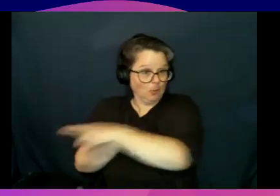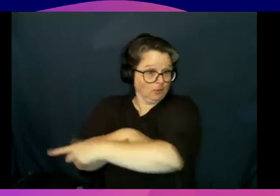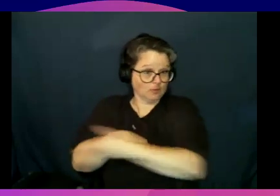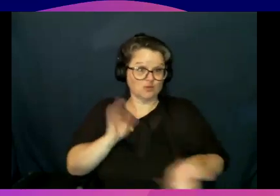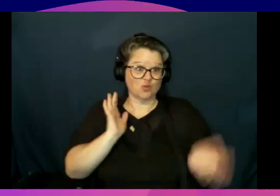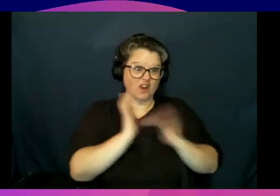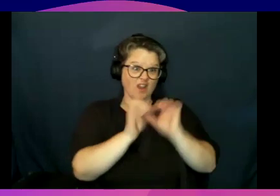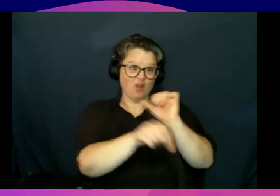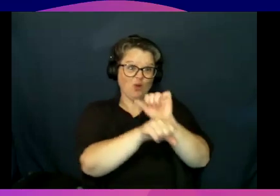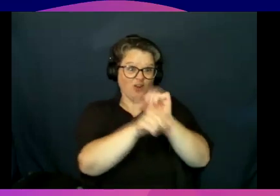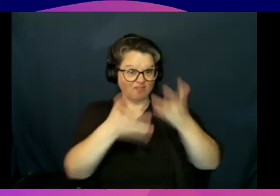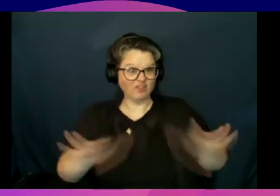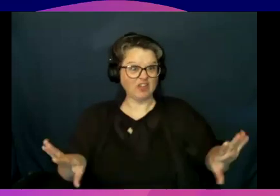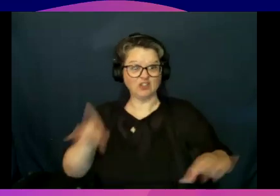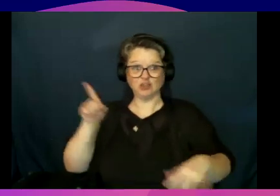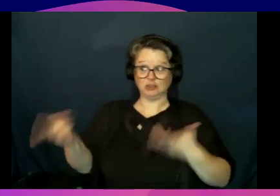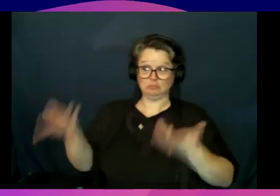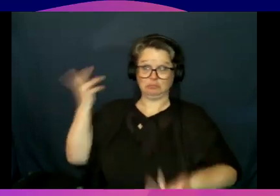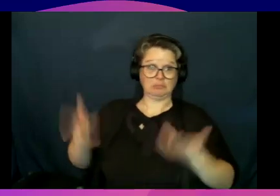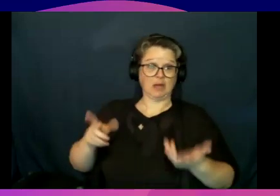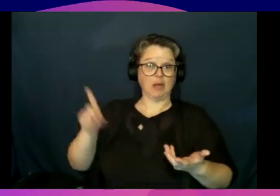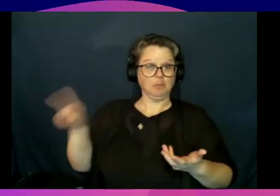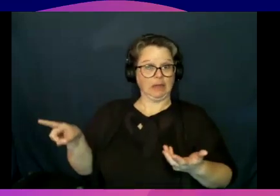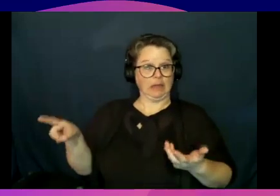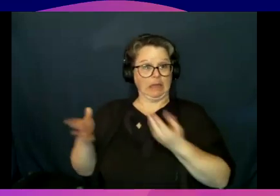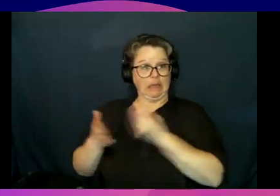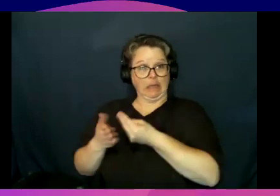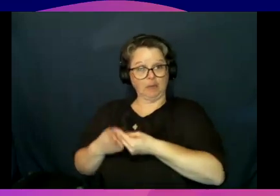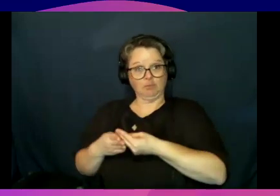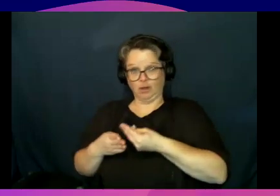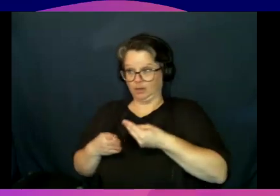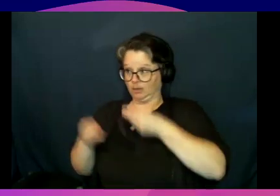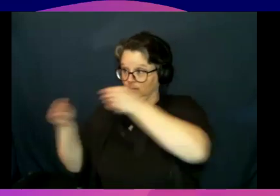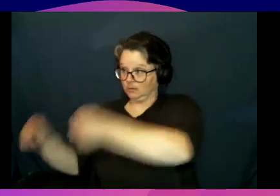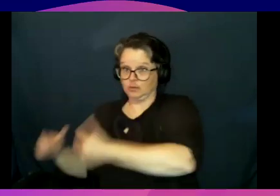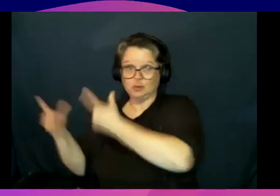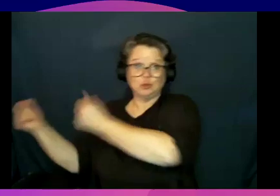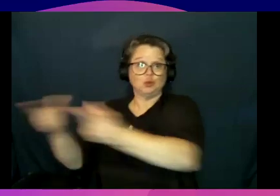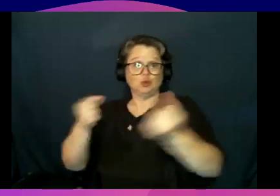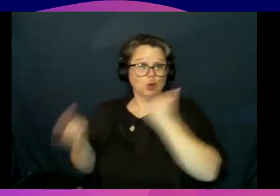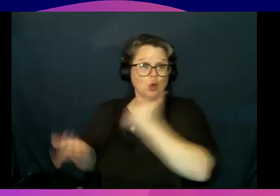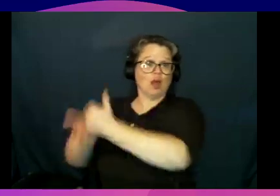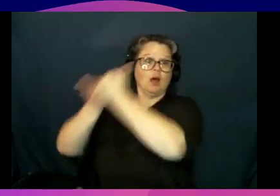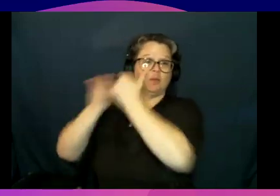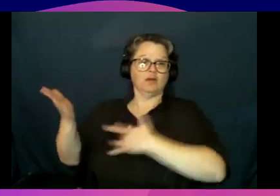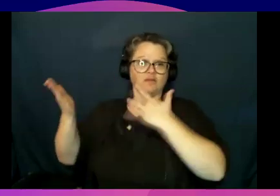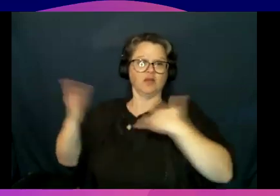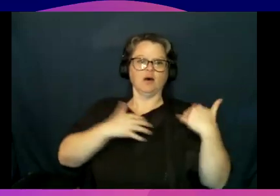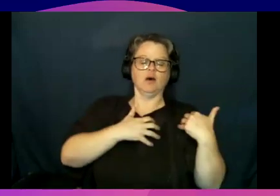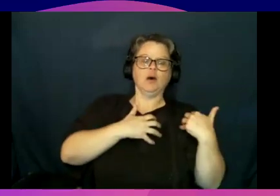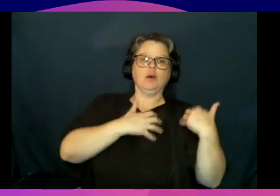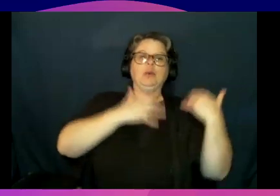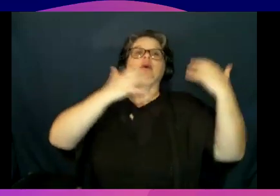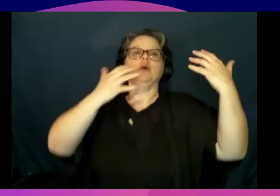said, it's a slow, long process. I felt overwhelmed by only having 15 minutes to talk about the work that SBNB